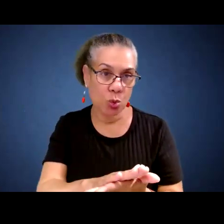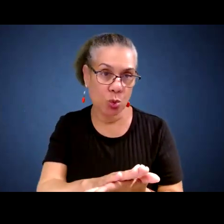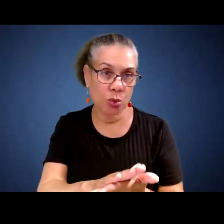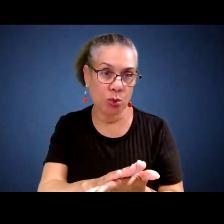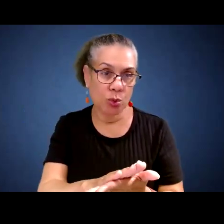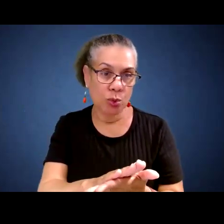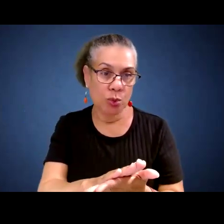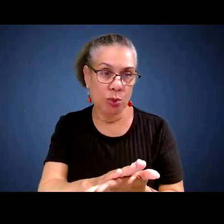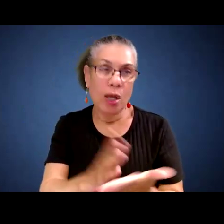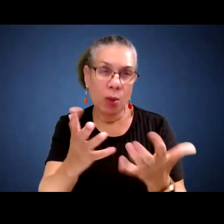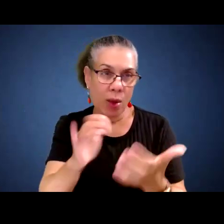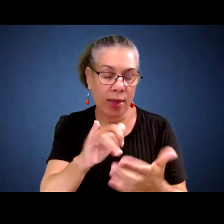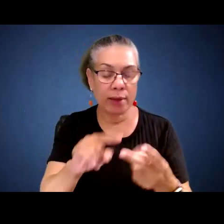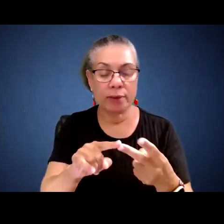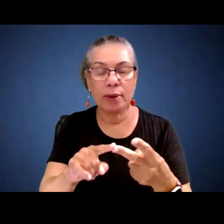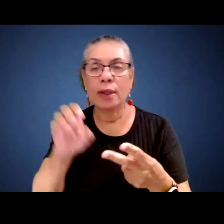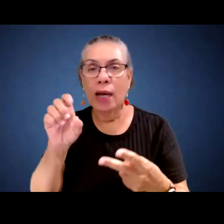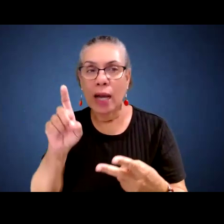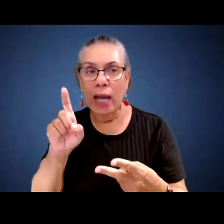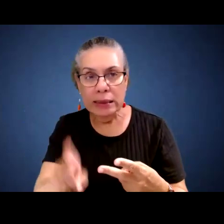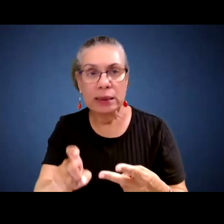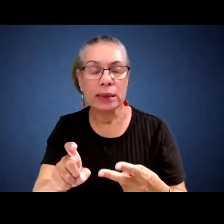Happy The to. percentage of those ELL students,